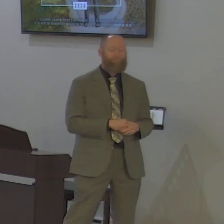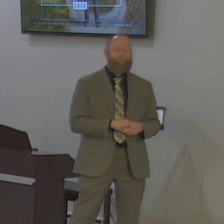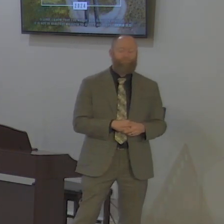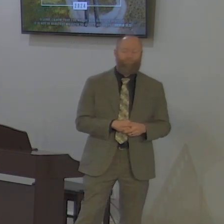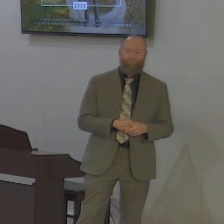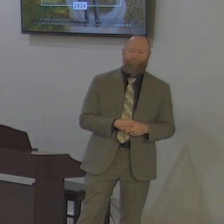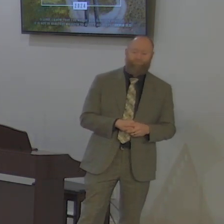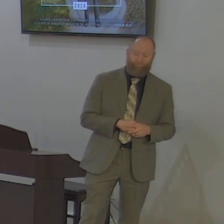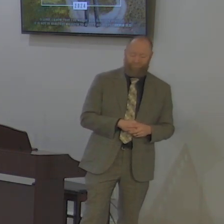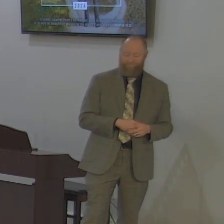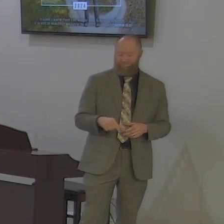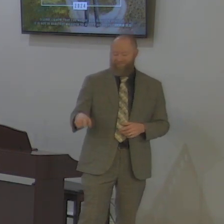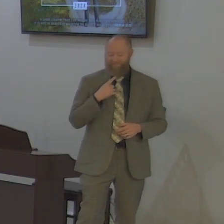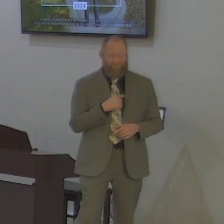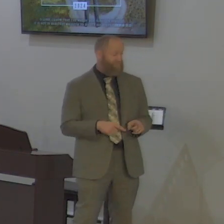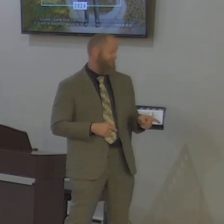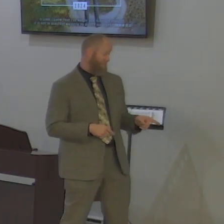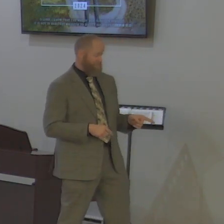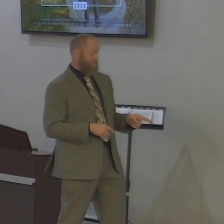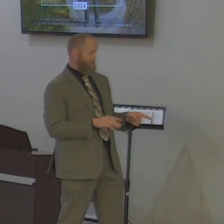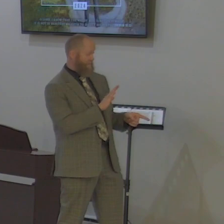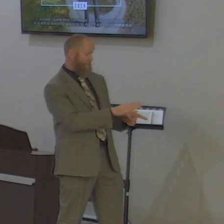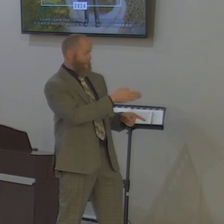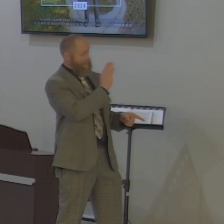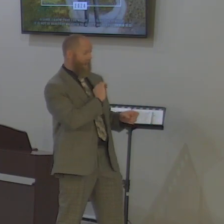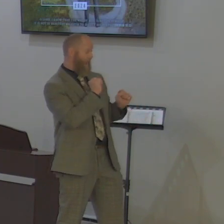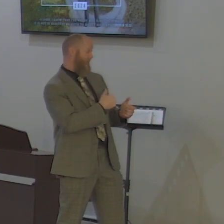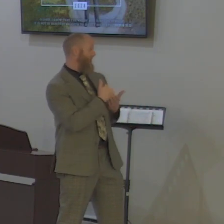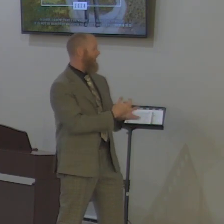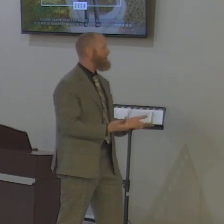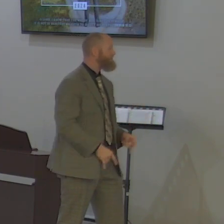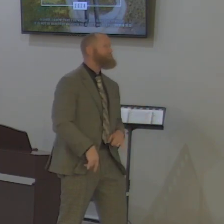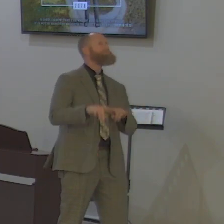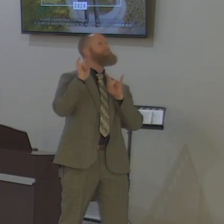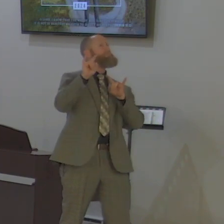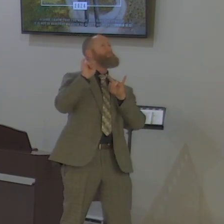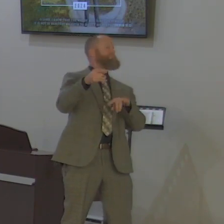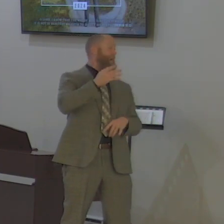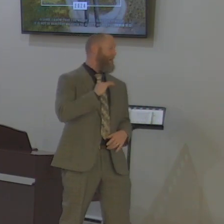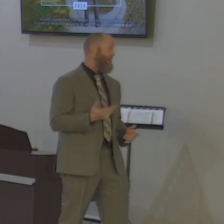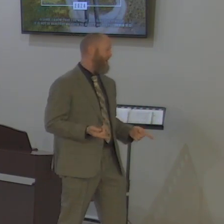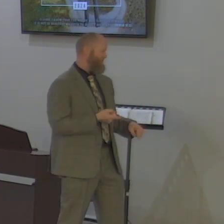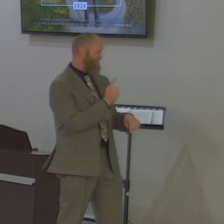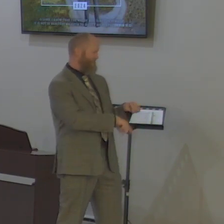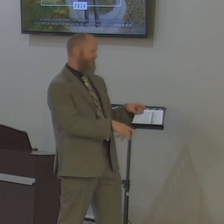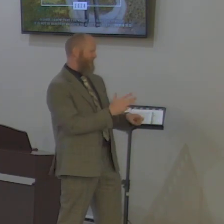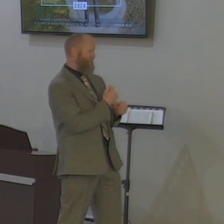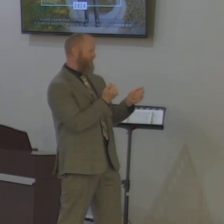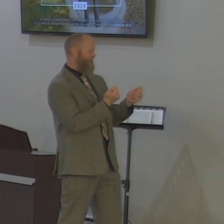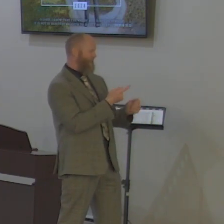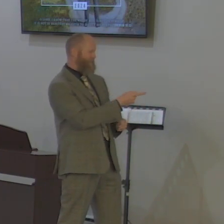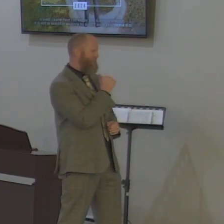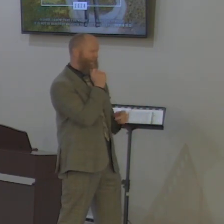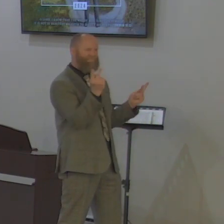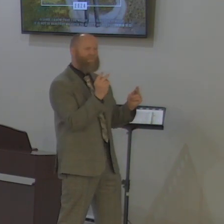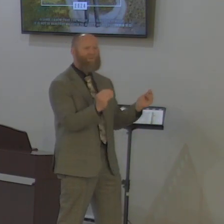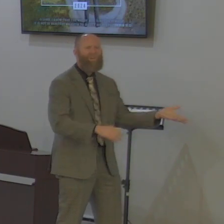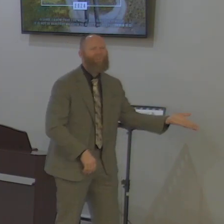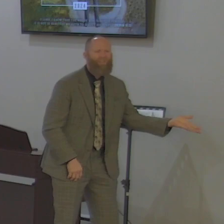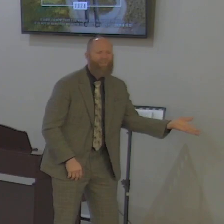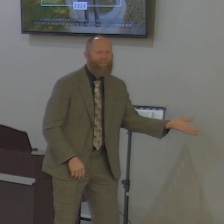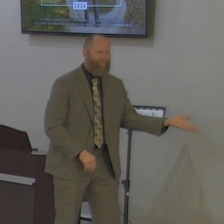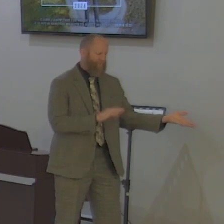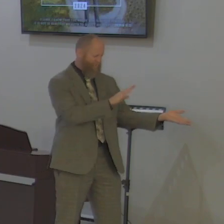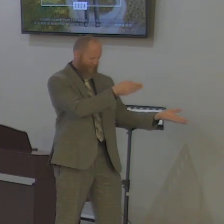Will they call upon their God? Will their God help them? They're mocking God. They're ultimately saying, look, you're not enough, and your God is not